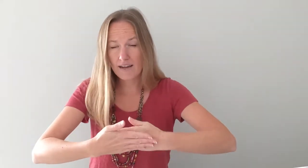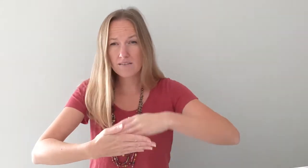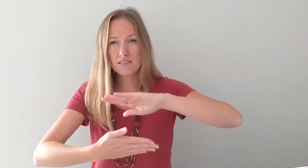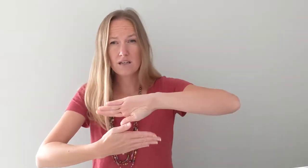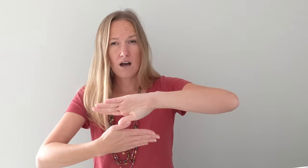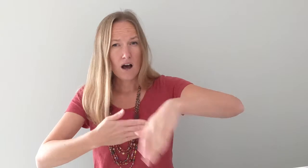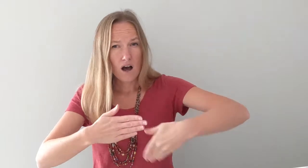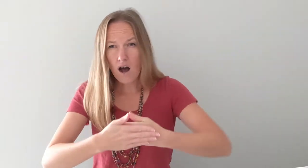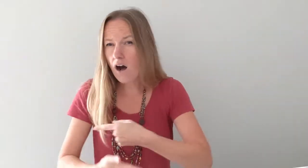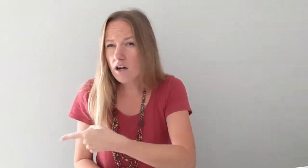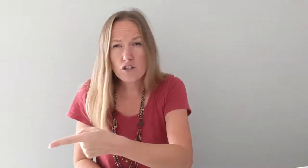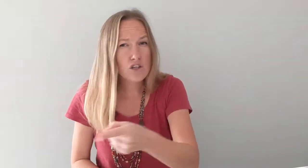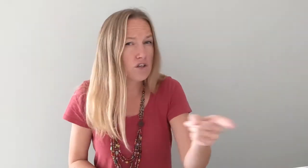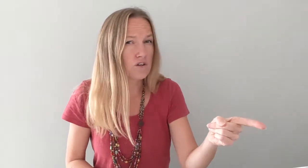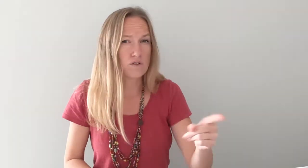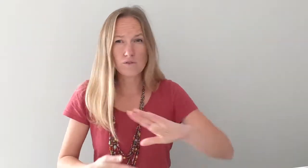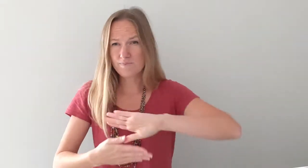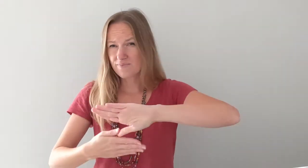around. All you